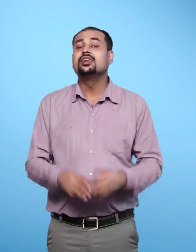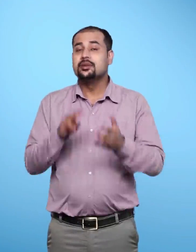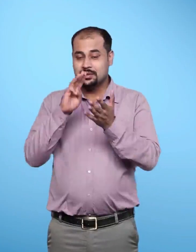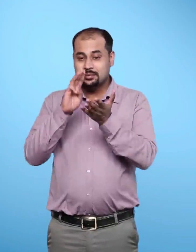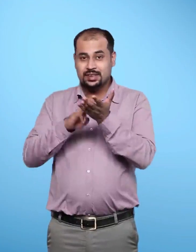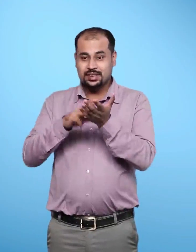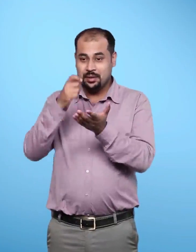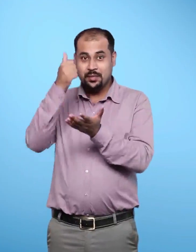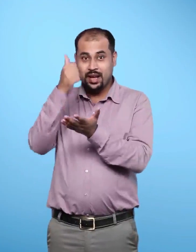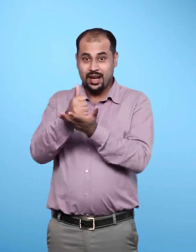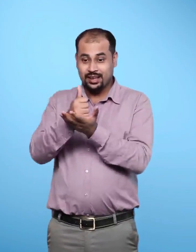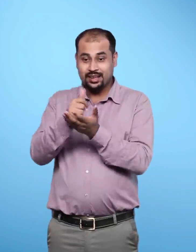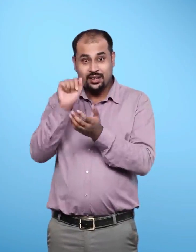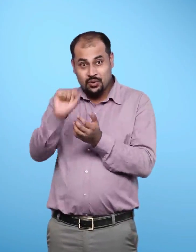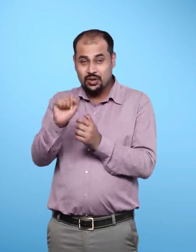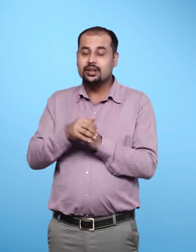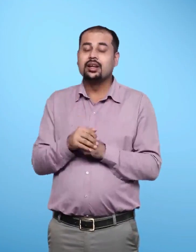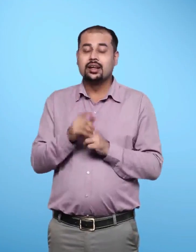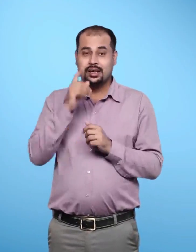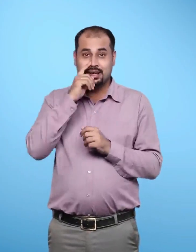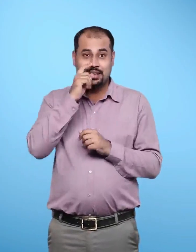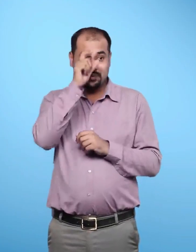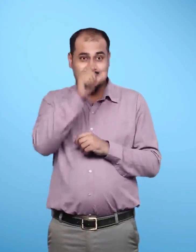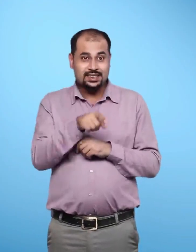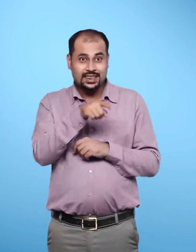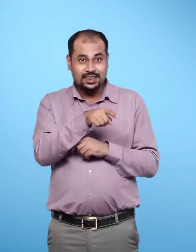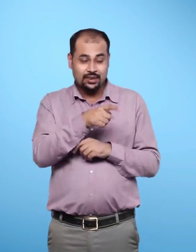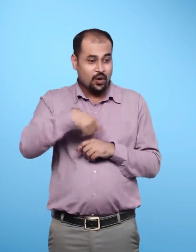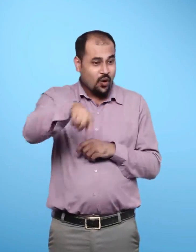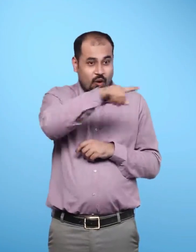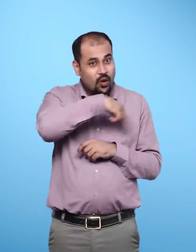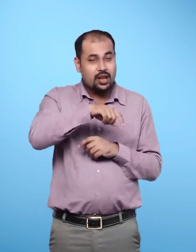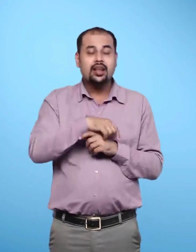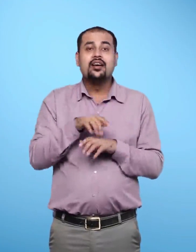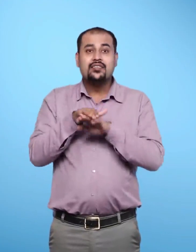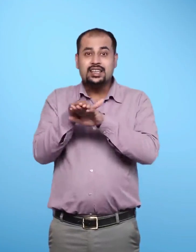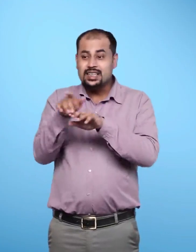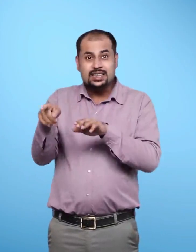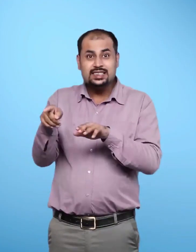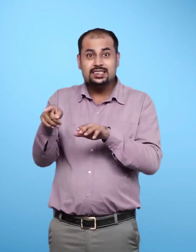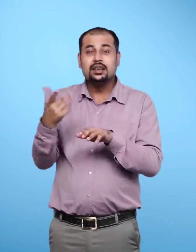The women of Meenkar Bank also want to start a factory to dry fish.